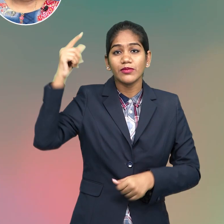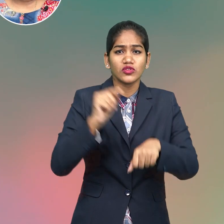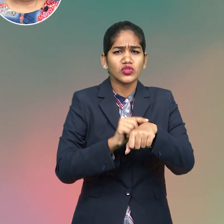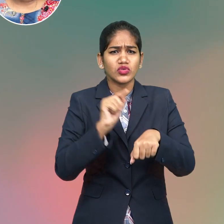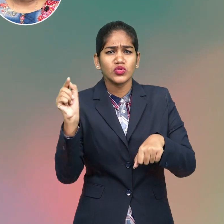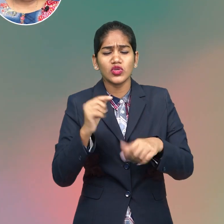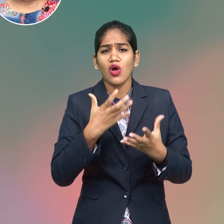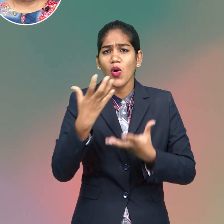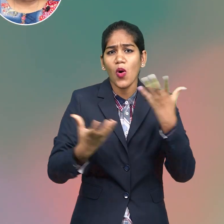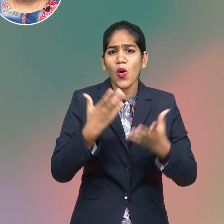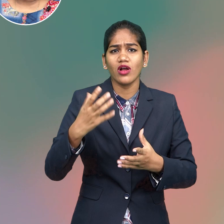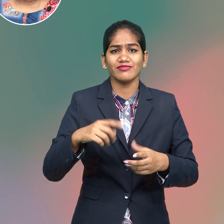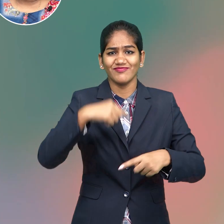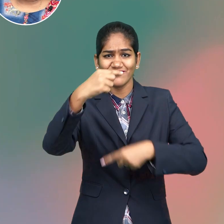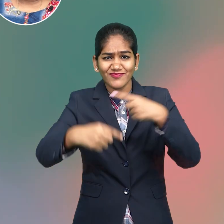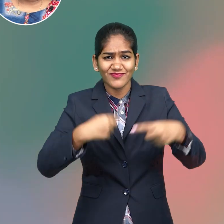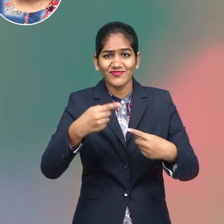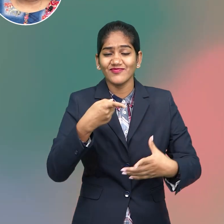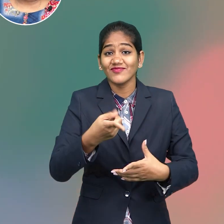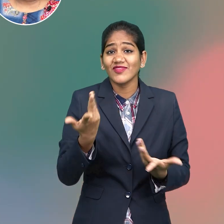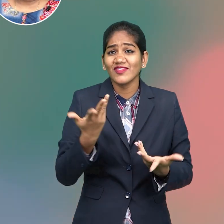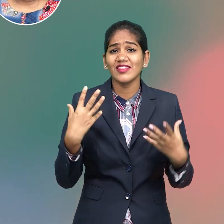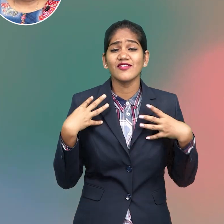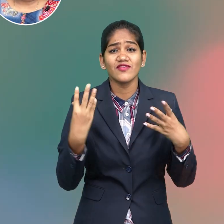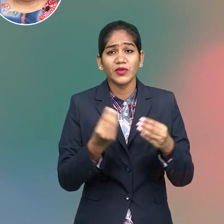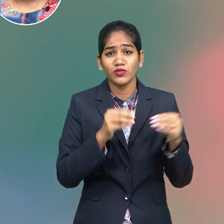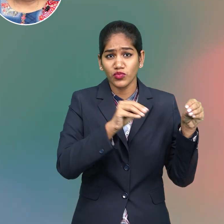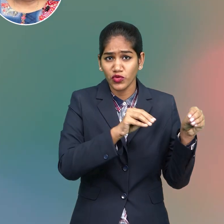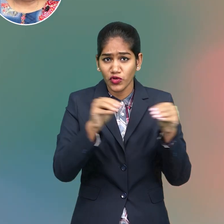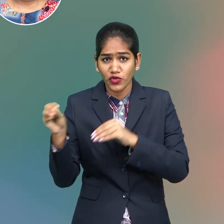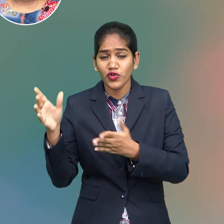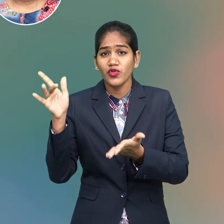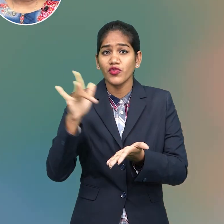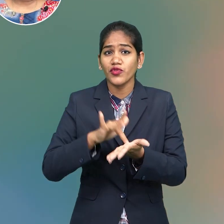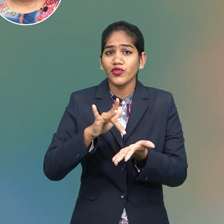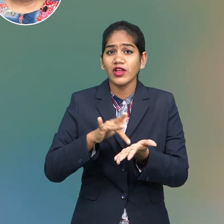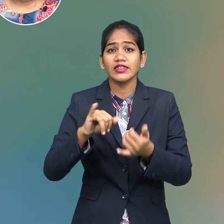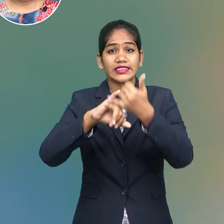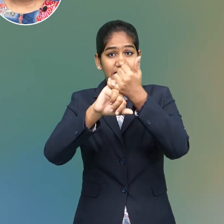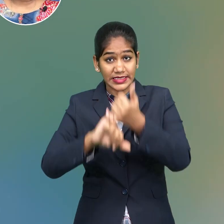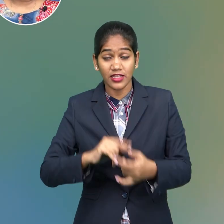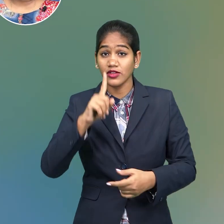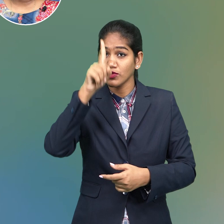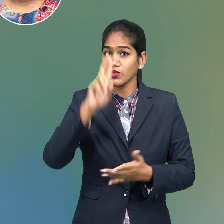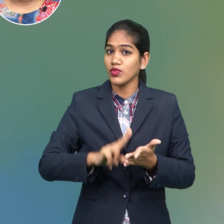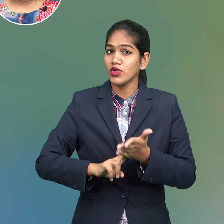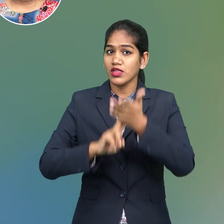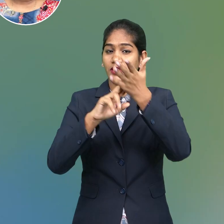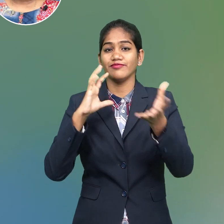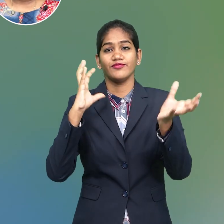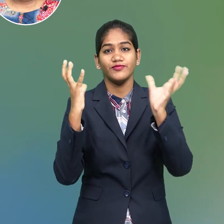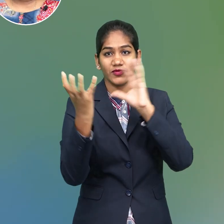Summer during the hot season, as we move from the southern to northern part of the